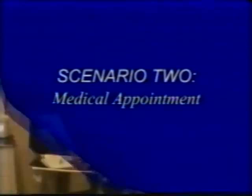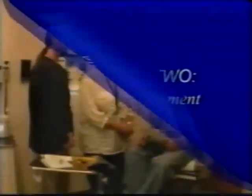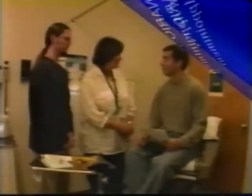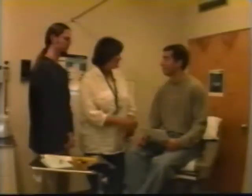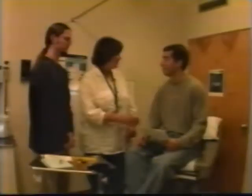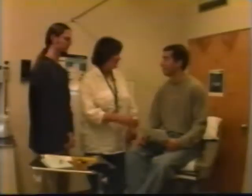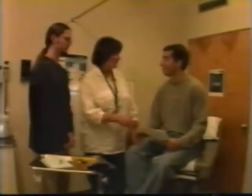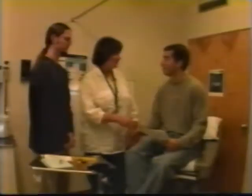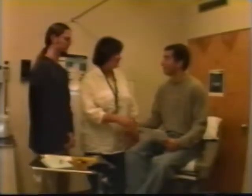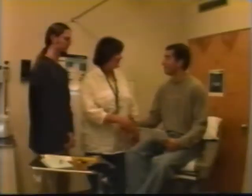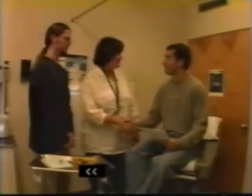Your nurse for Dr. Stanton.